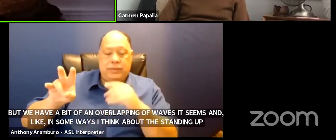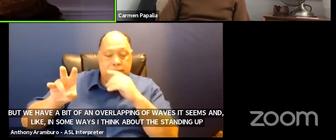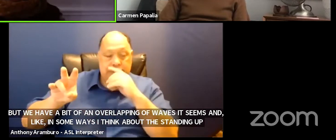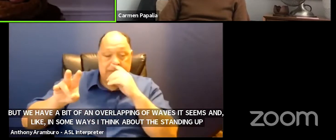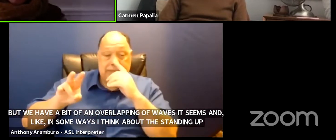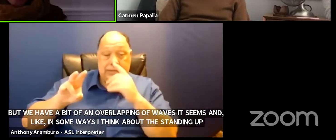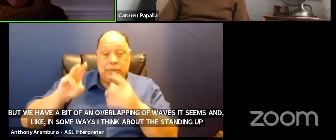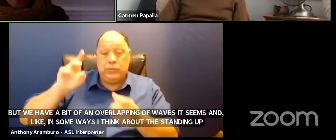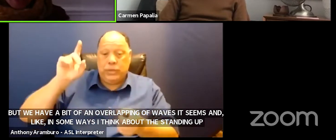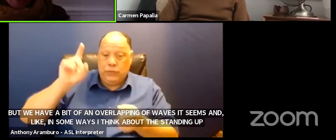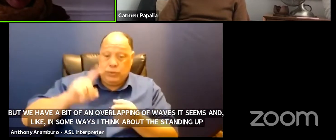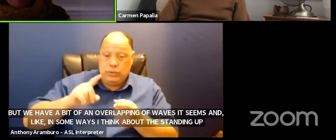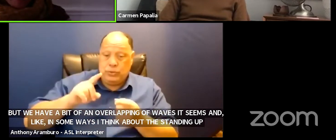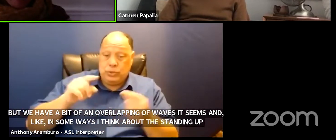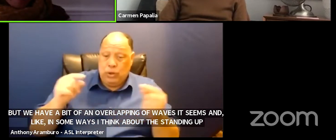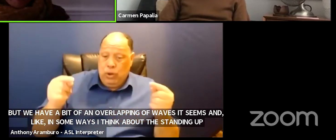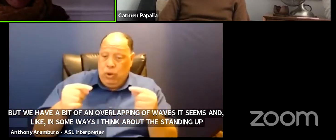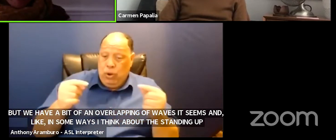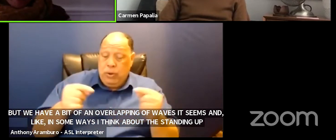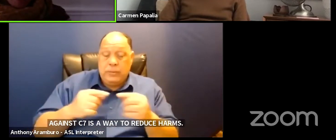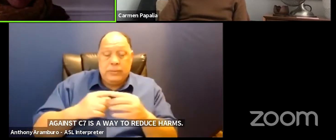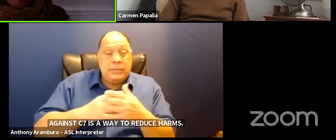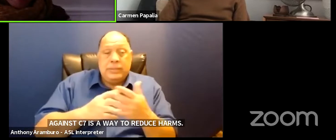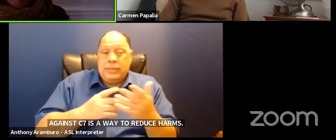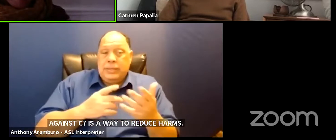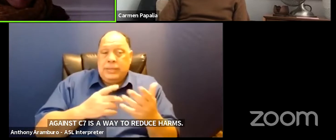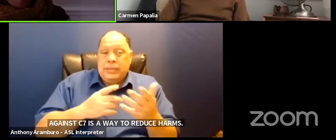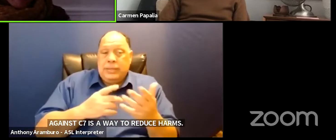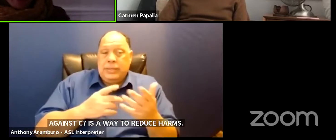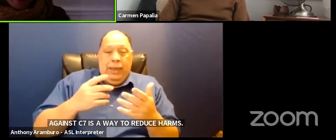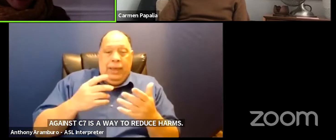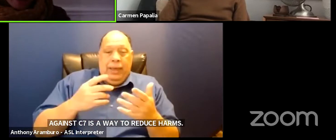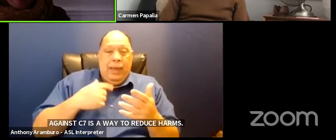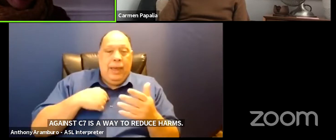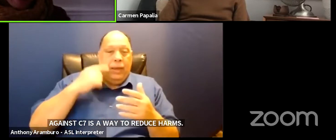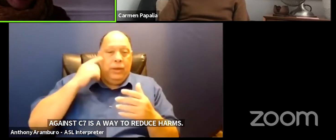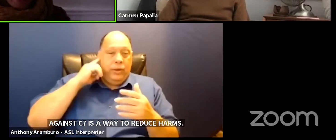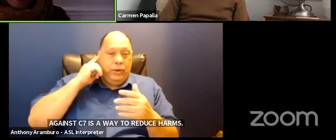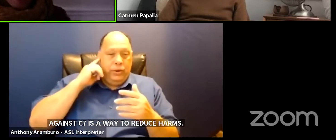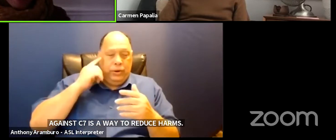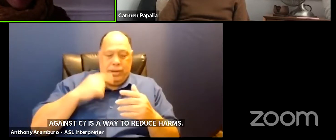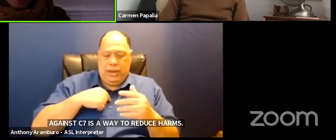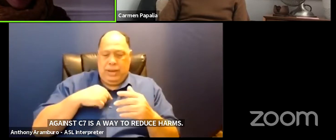reduce harms. Like, I heard,